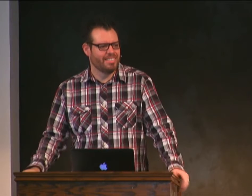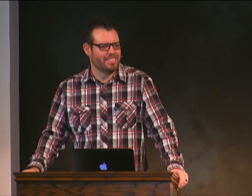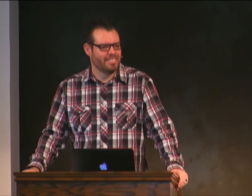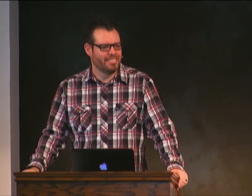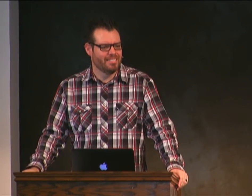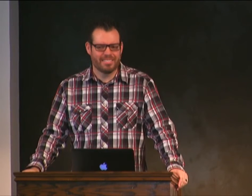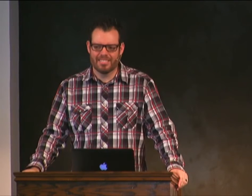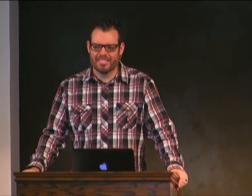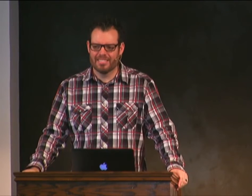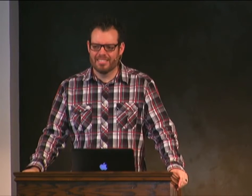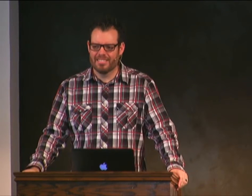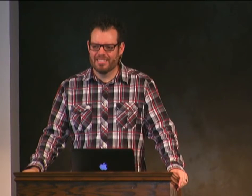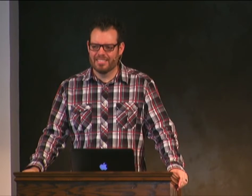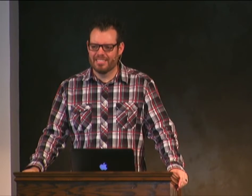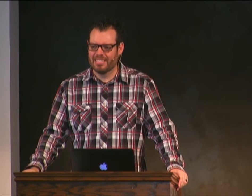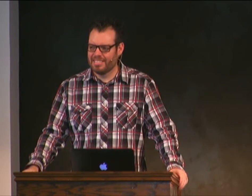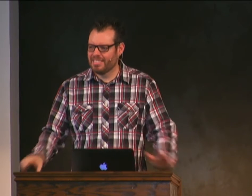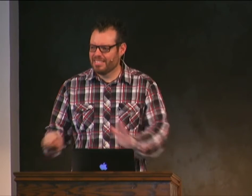Ouch.